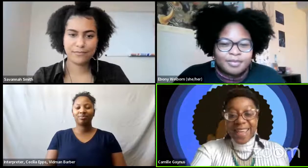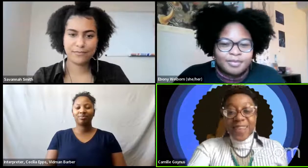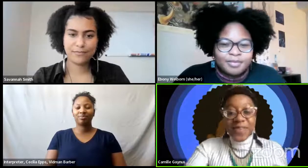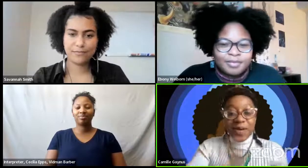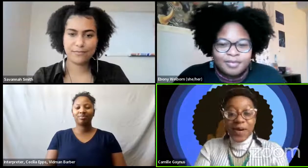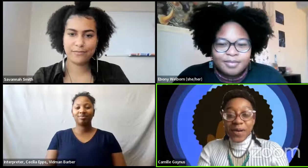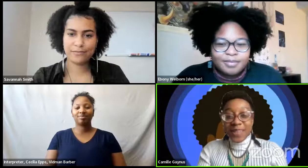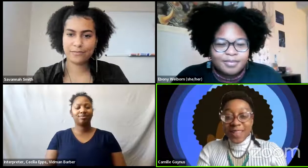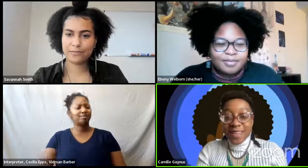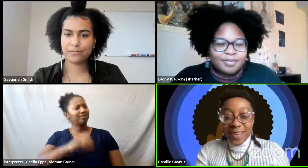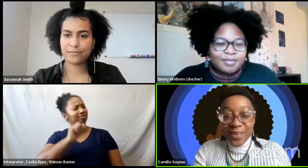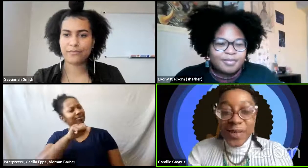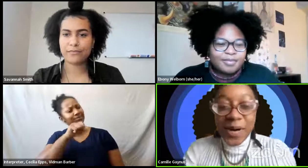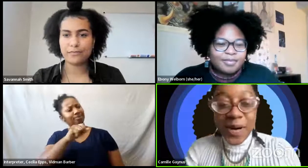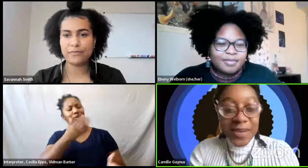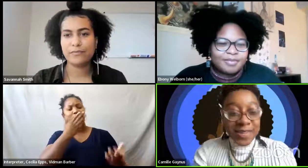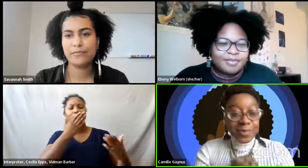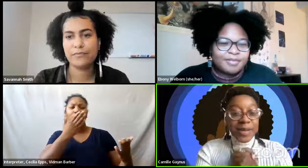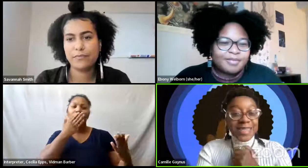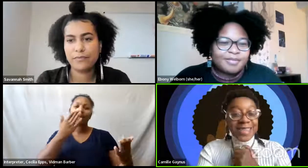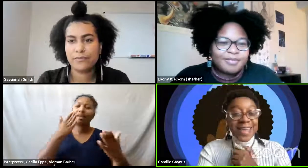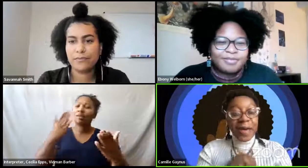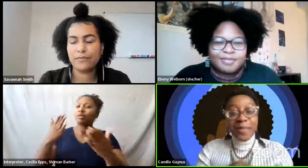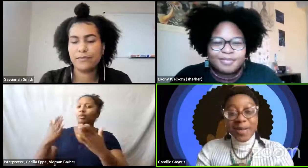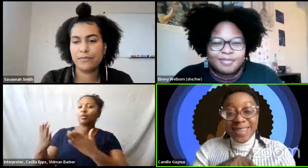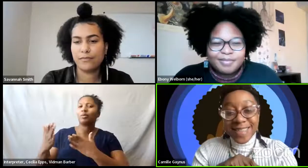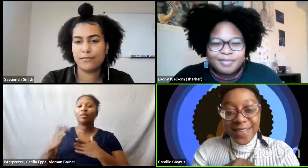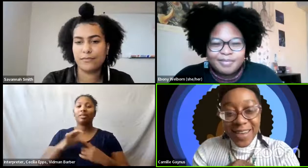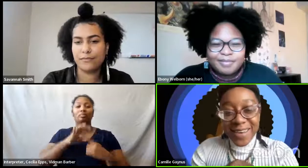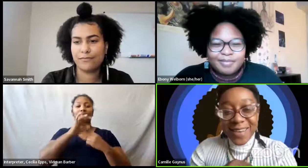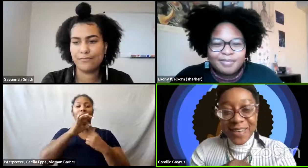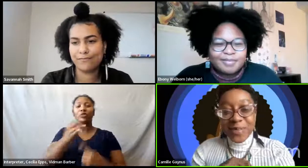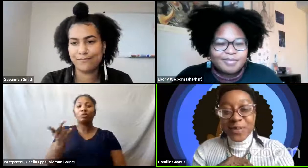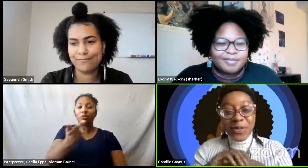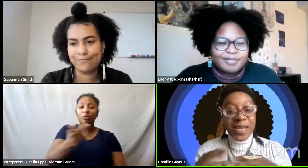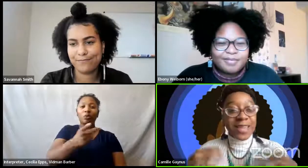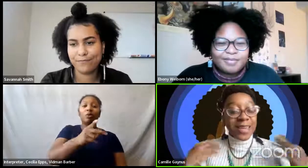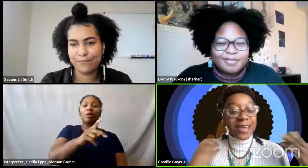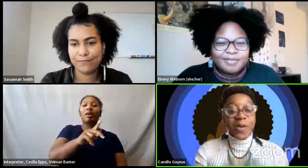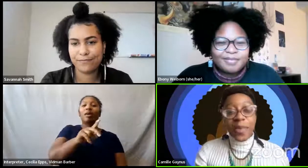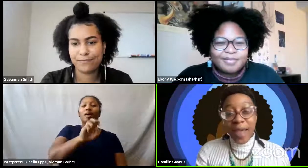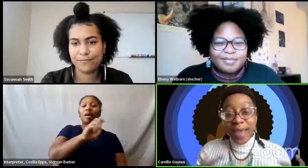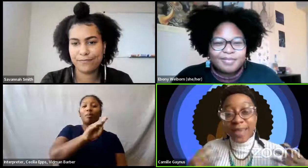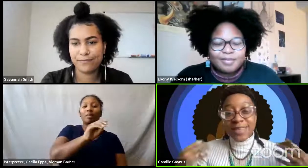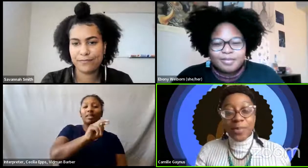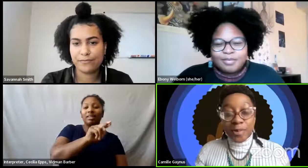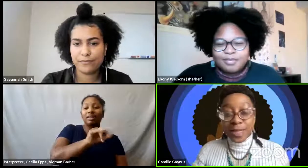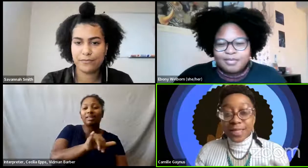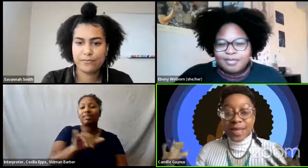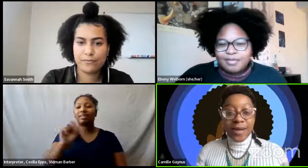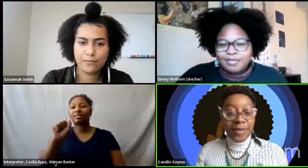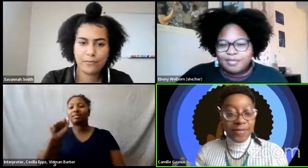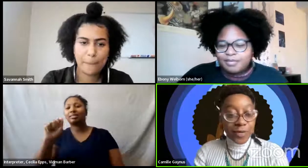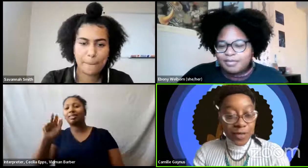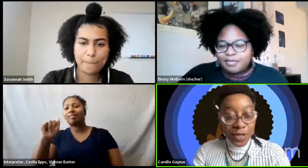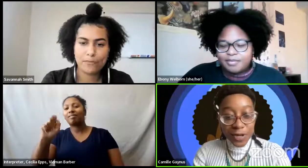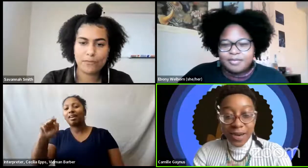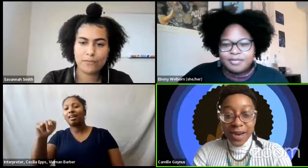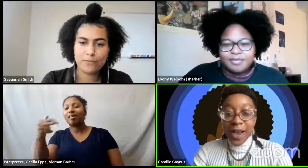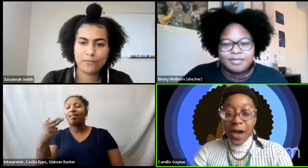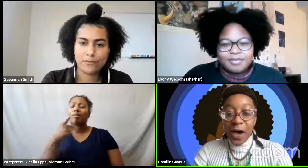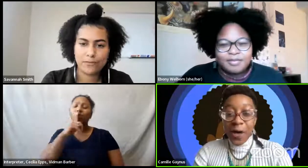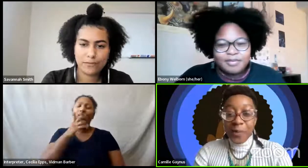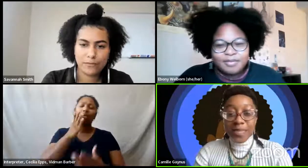Yes, thank you all. Thank you all, especially Ebony and Savannah. It was great linking our past, our present, and our